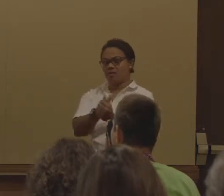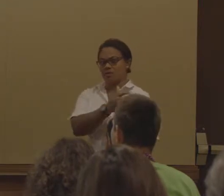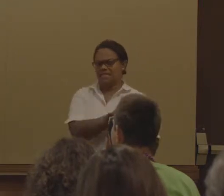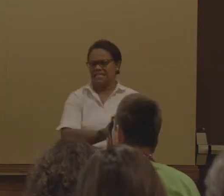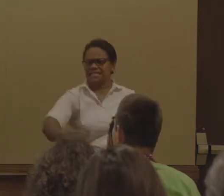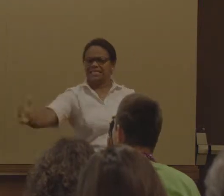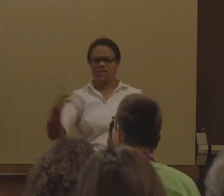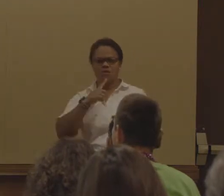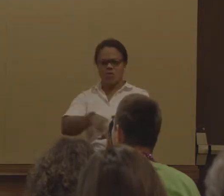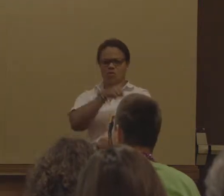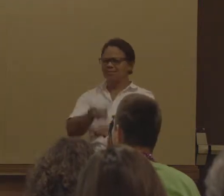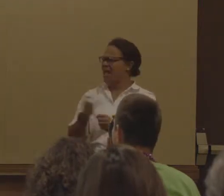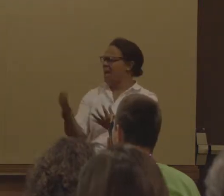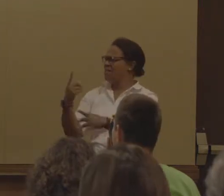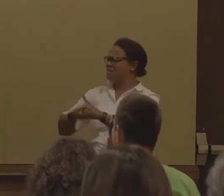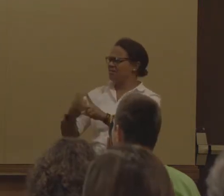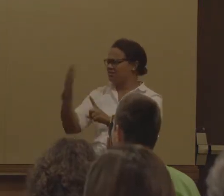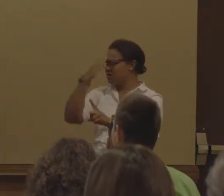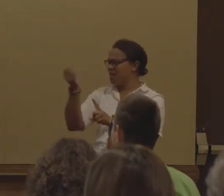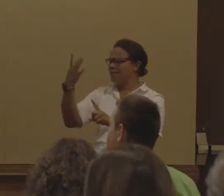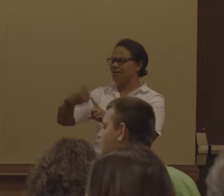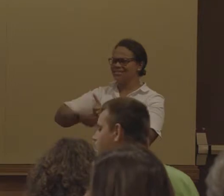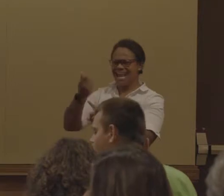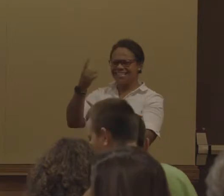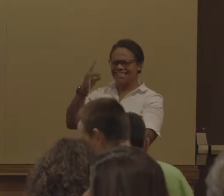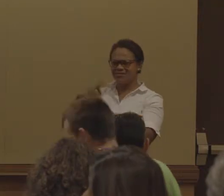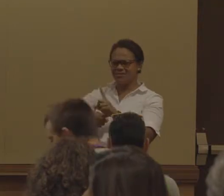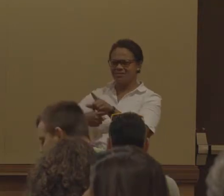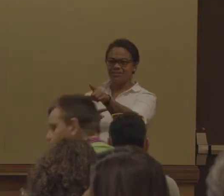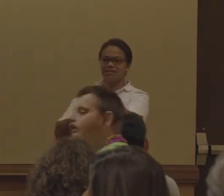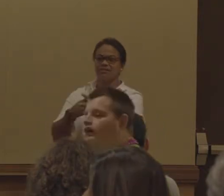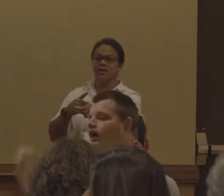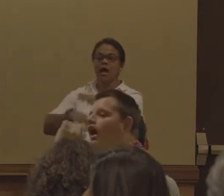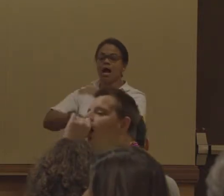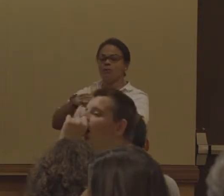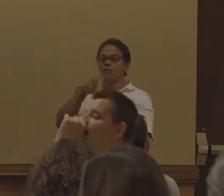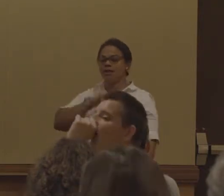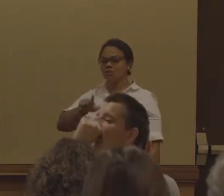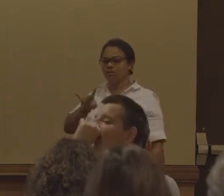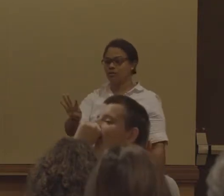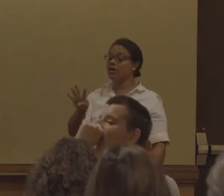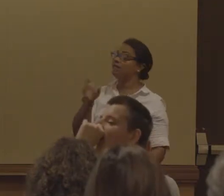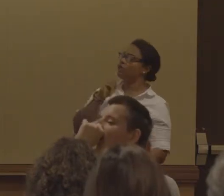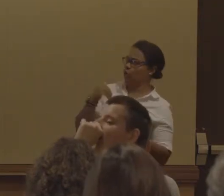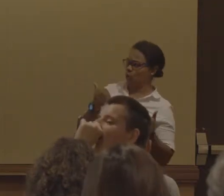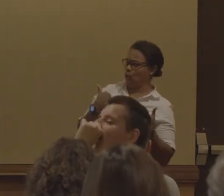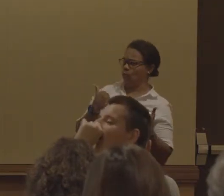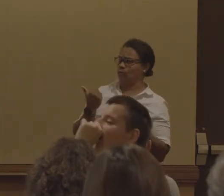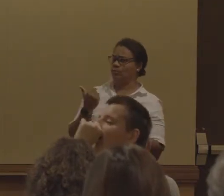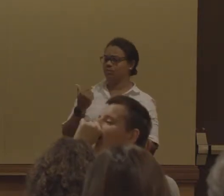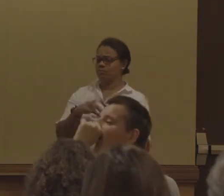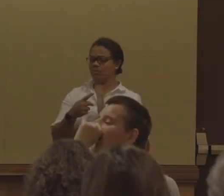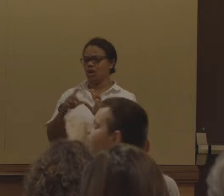point. What's the month, 18 months? Up to age 25. for, Youth, yeah, For youth youth. could be 4